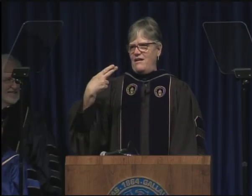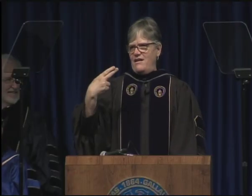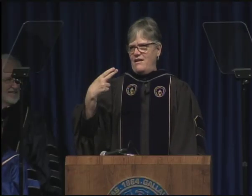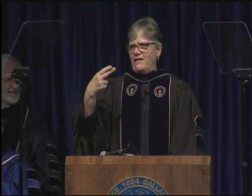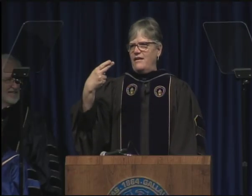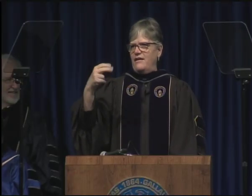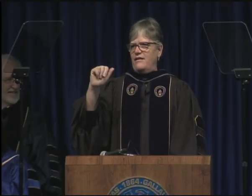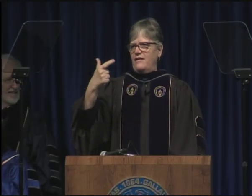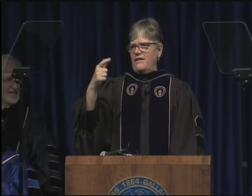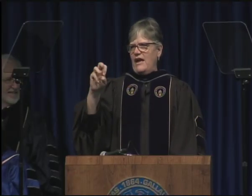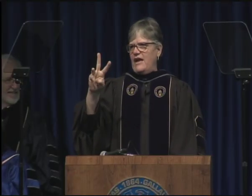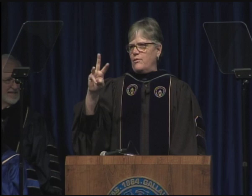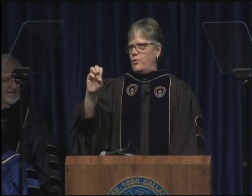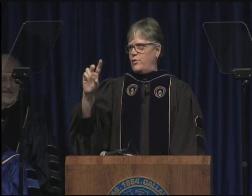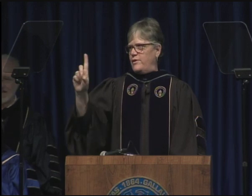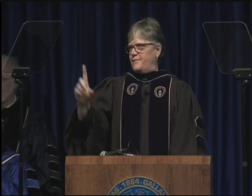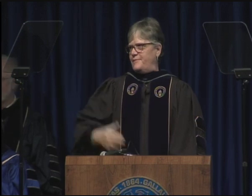Savannah Hagwood.